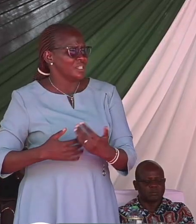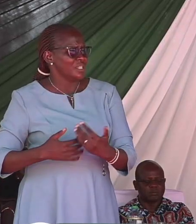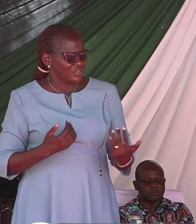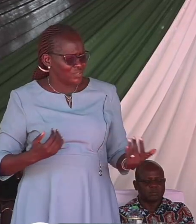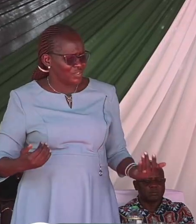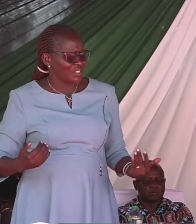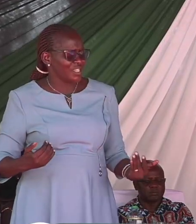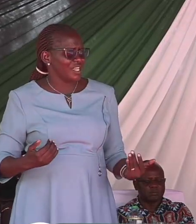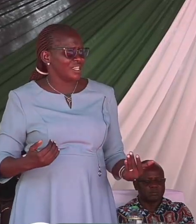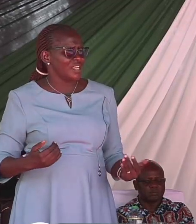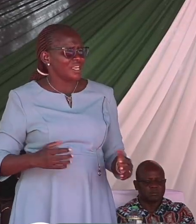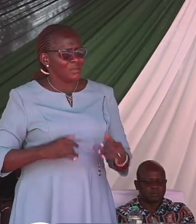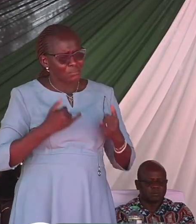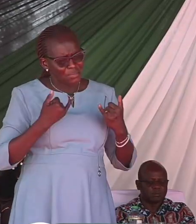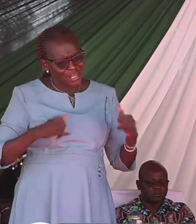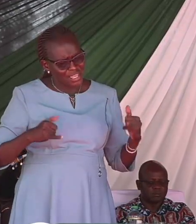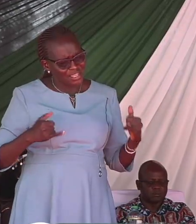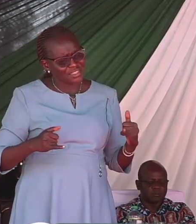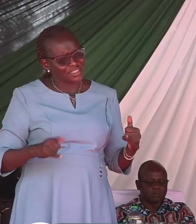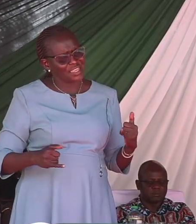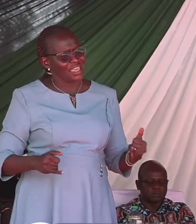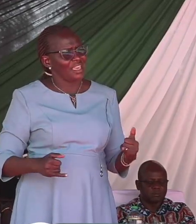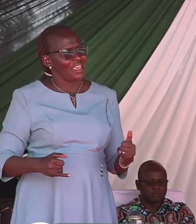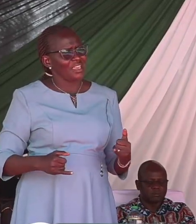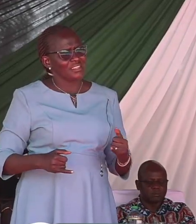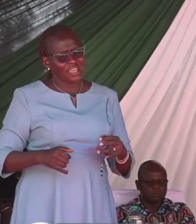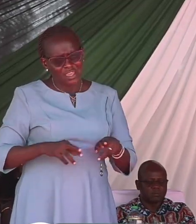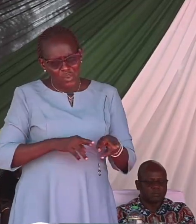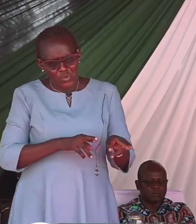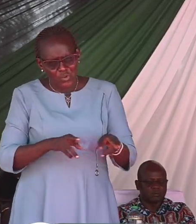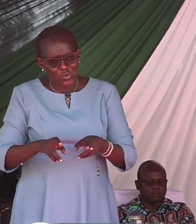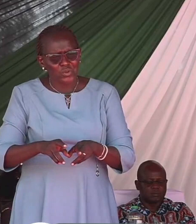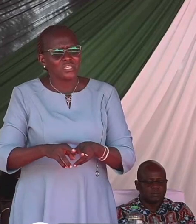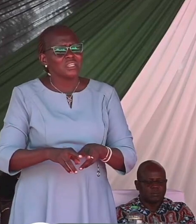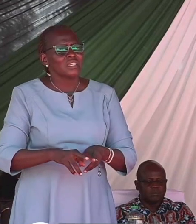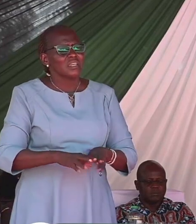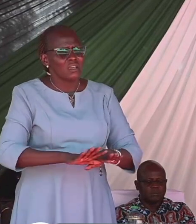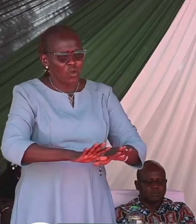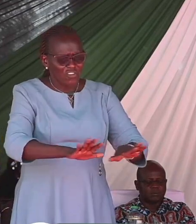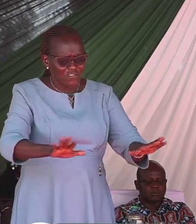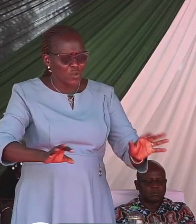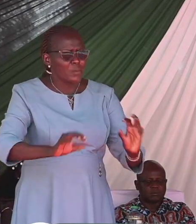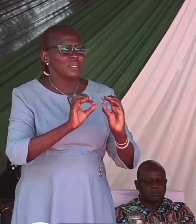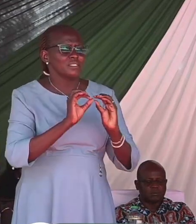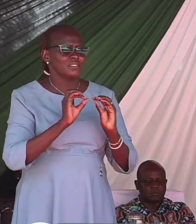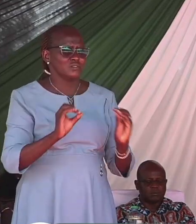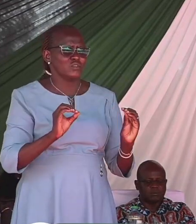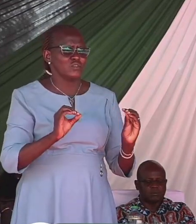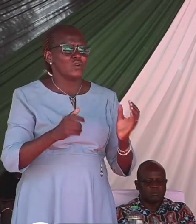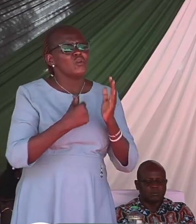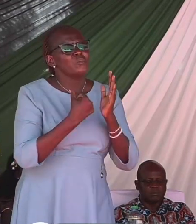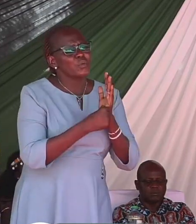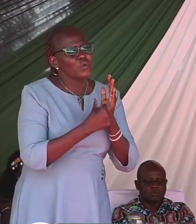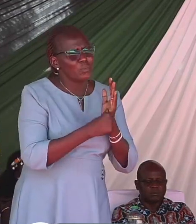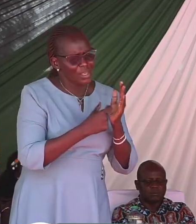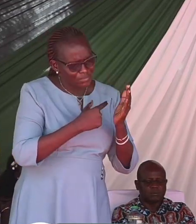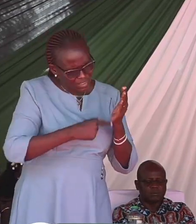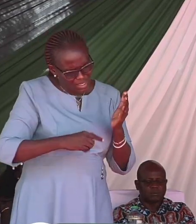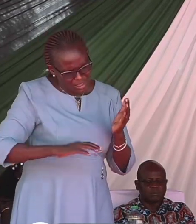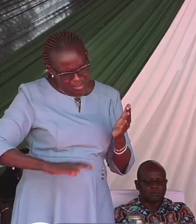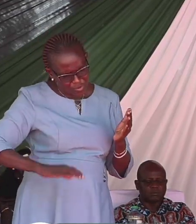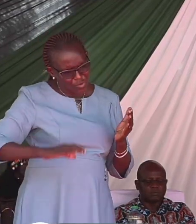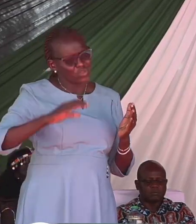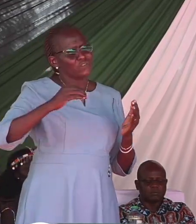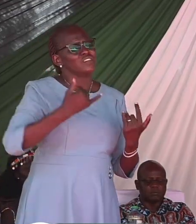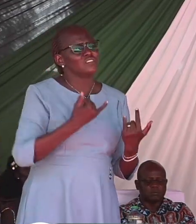playing along the roadside. They have nowhere where they can play. What is the effect of this on growth and development of